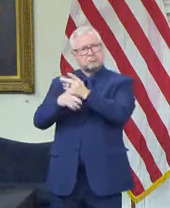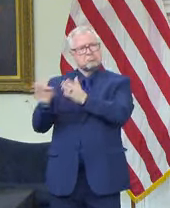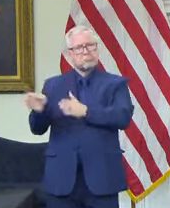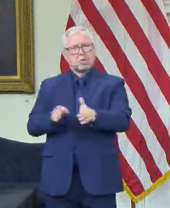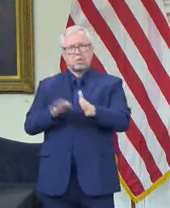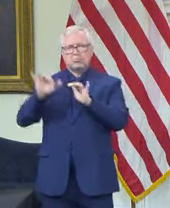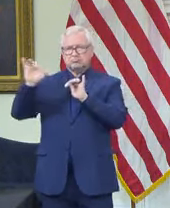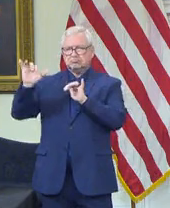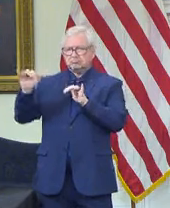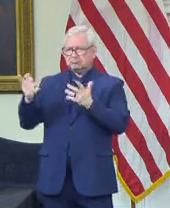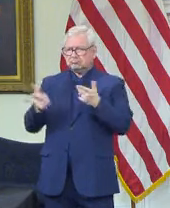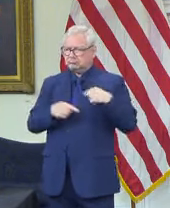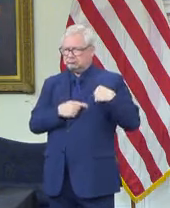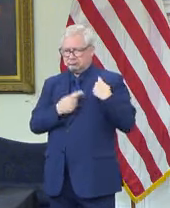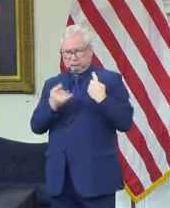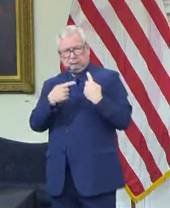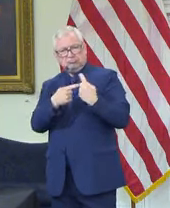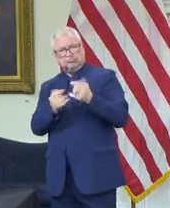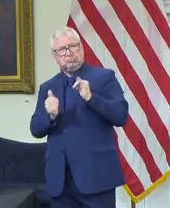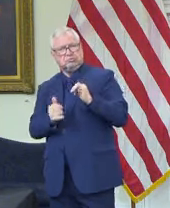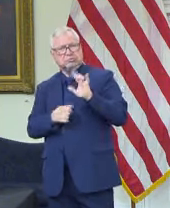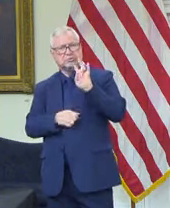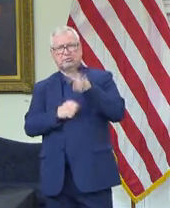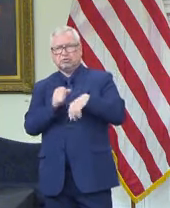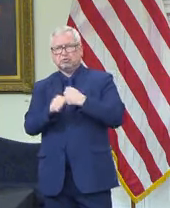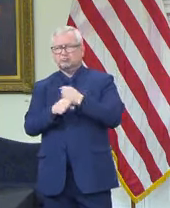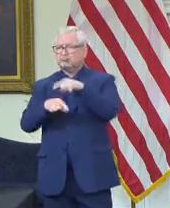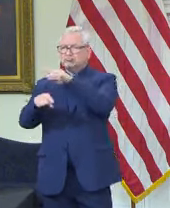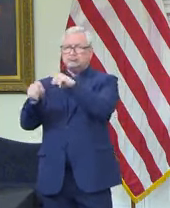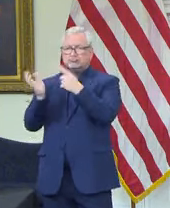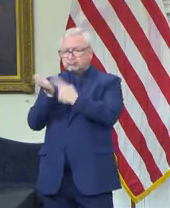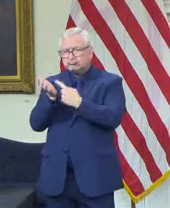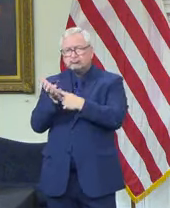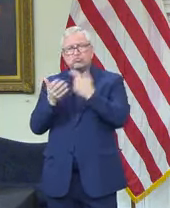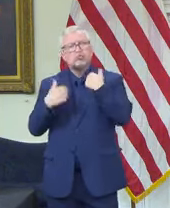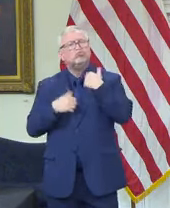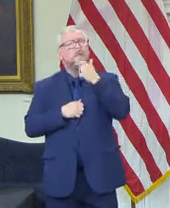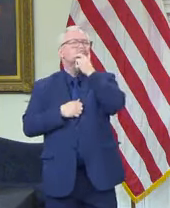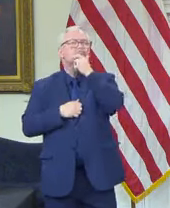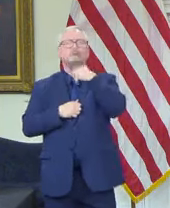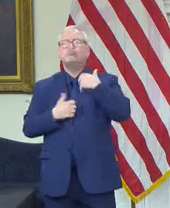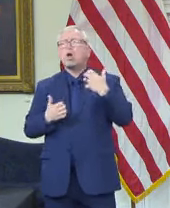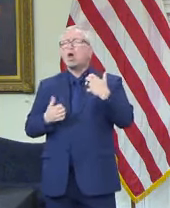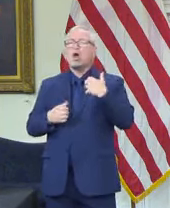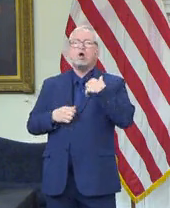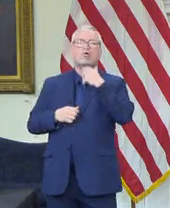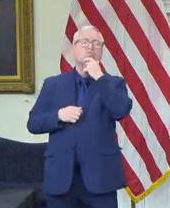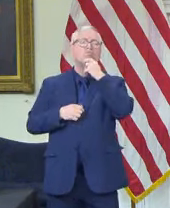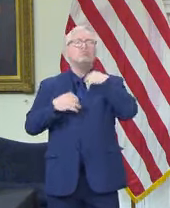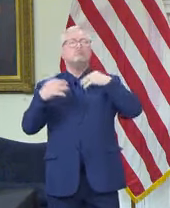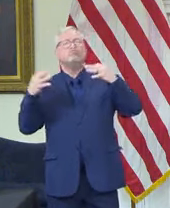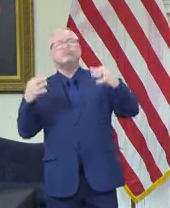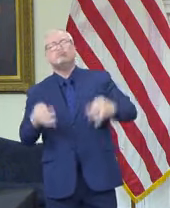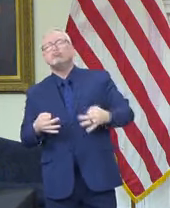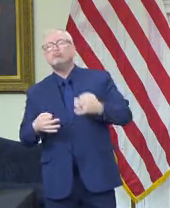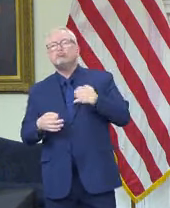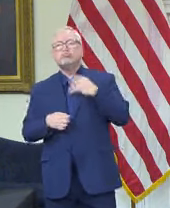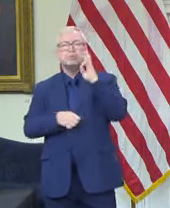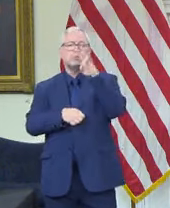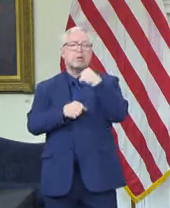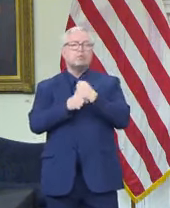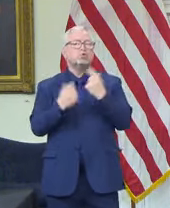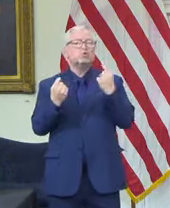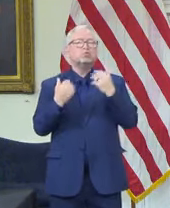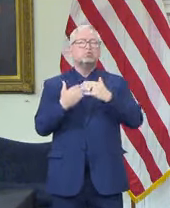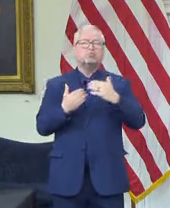we've been in for 7 or 8 years. They're looking to decide where they're going to be in 7 years or so, and Maryland's going to